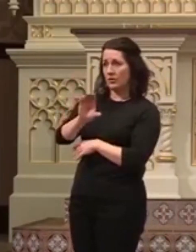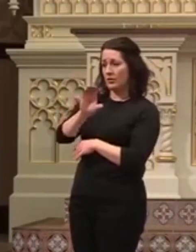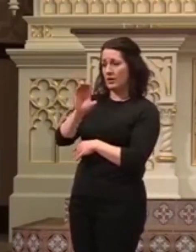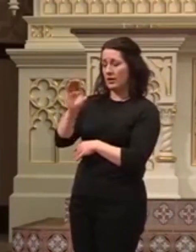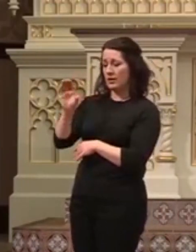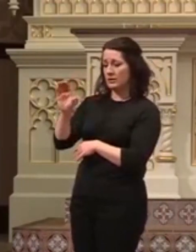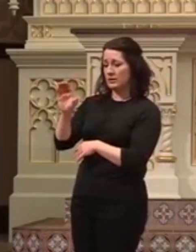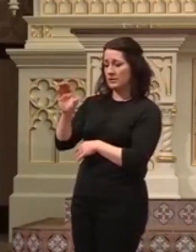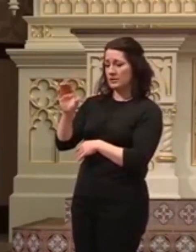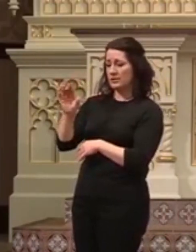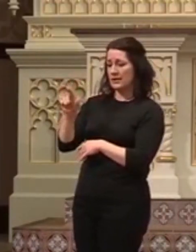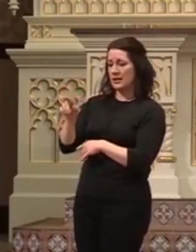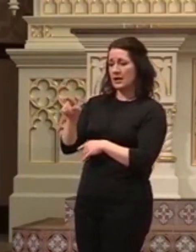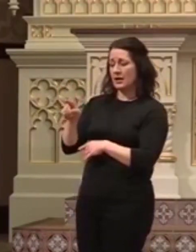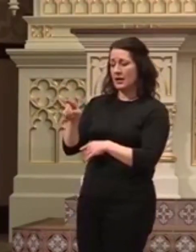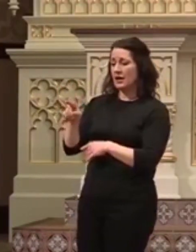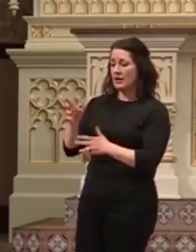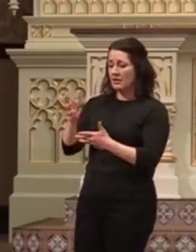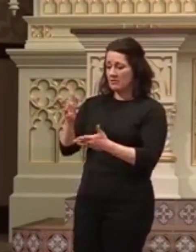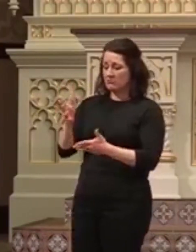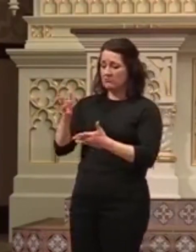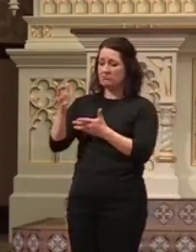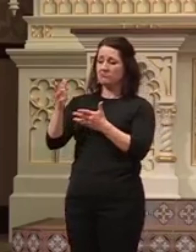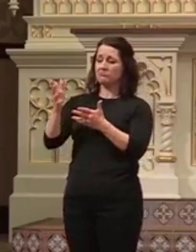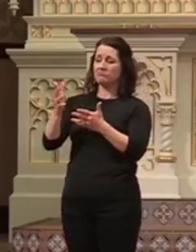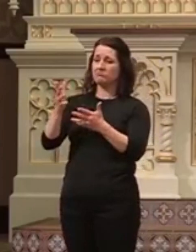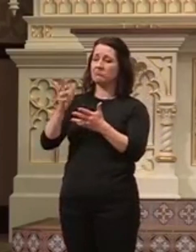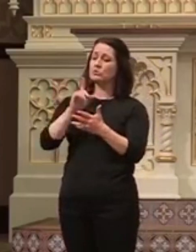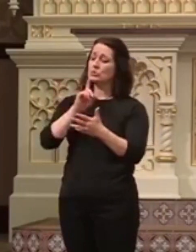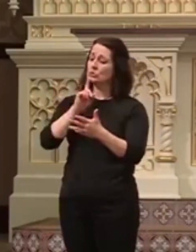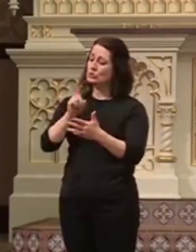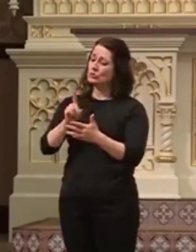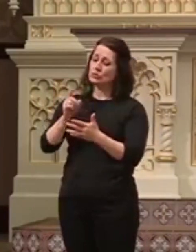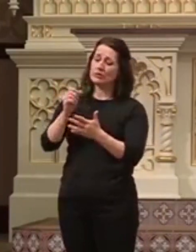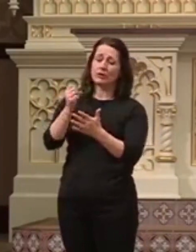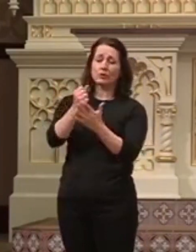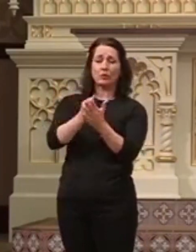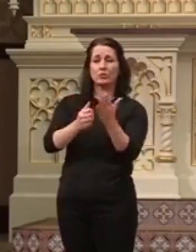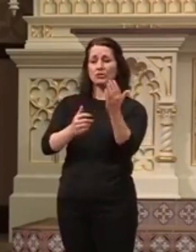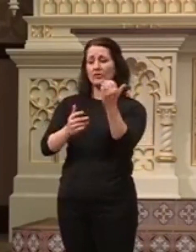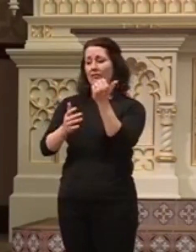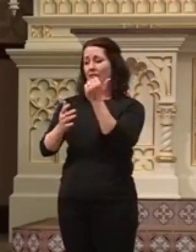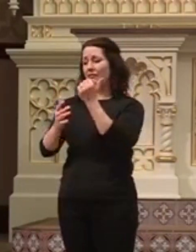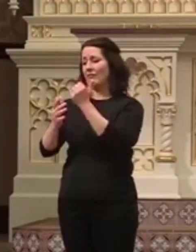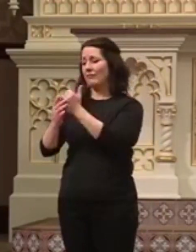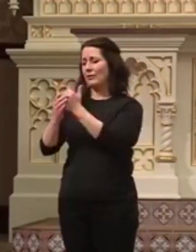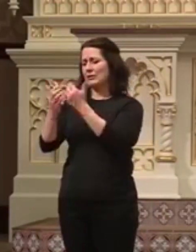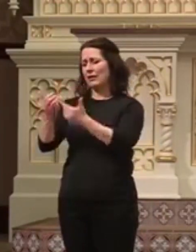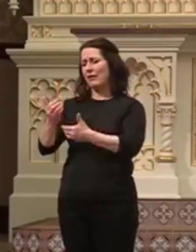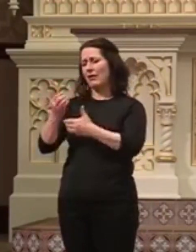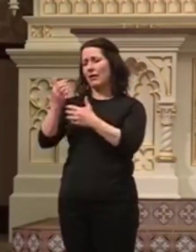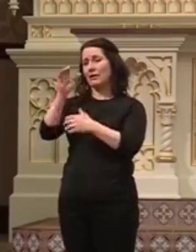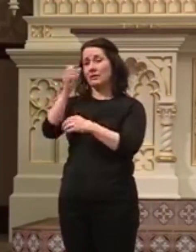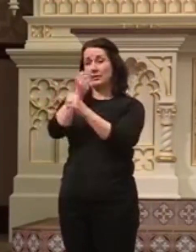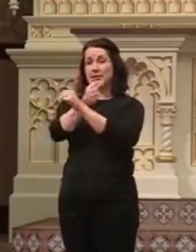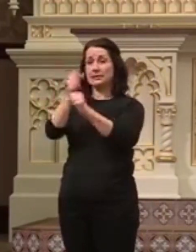cross on which hung the Savior of the world.